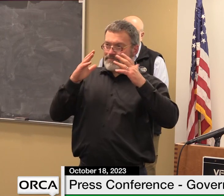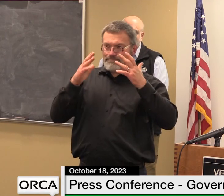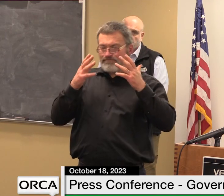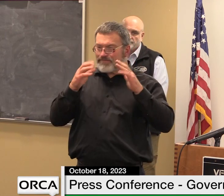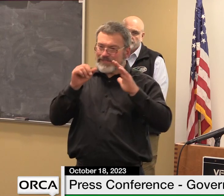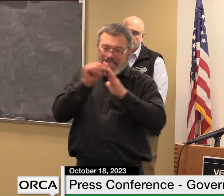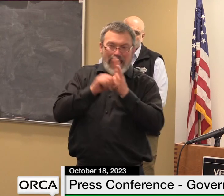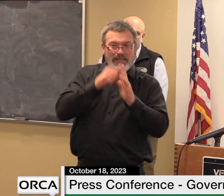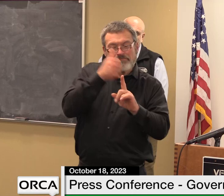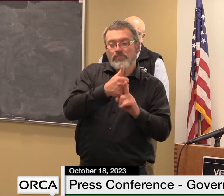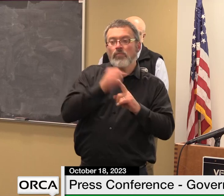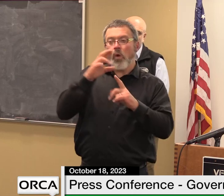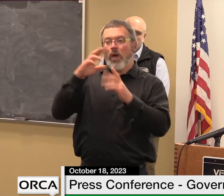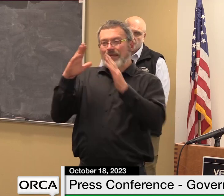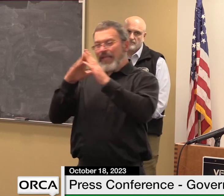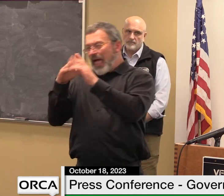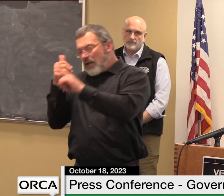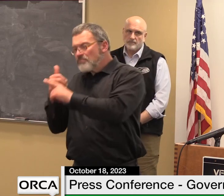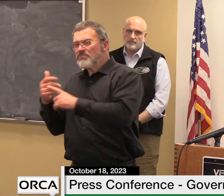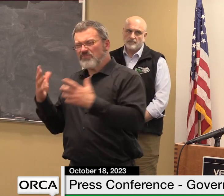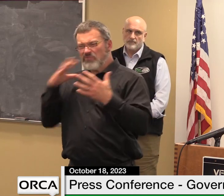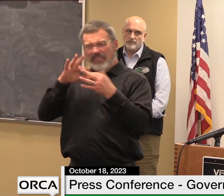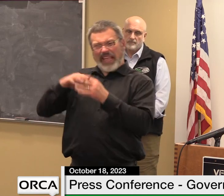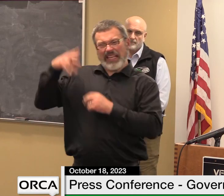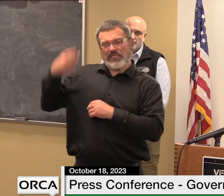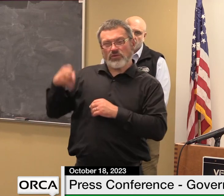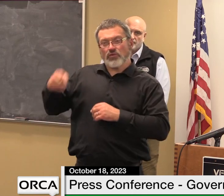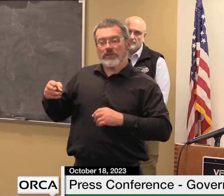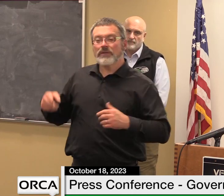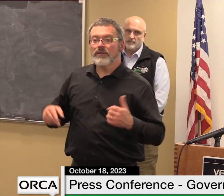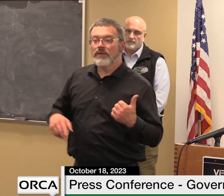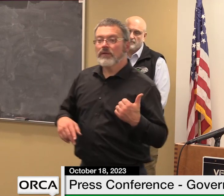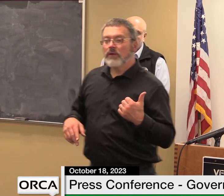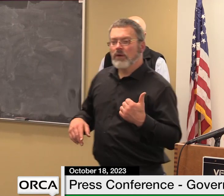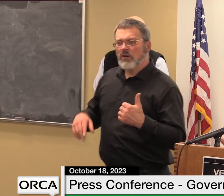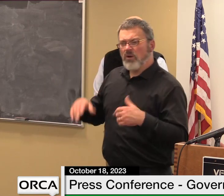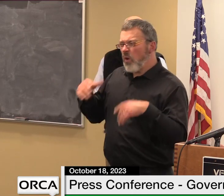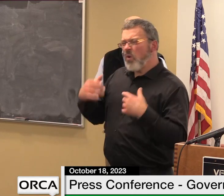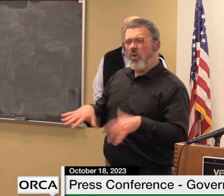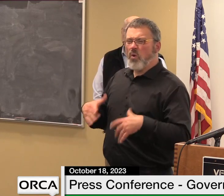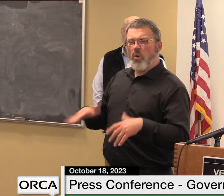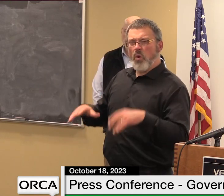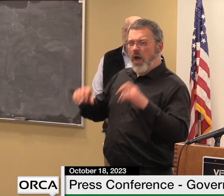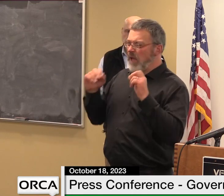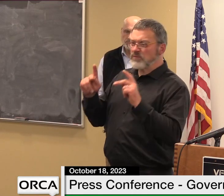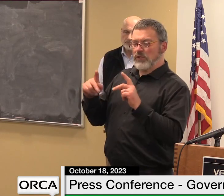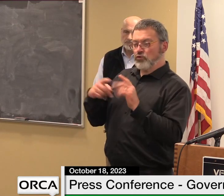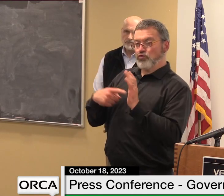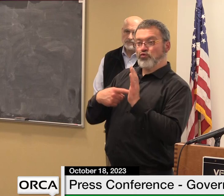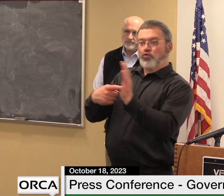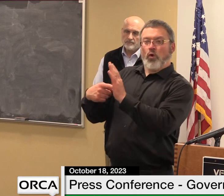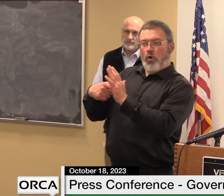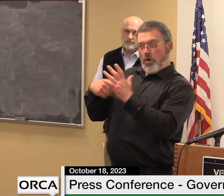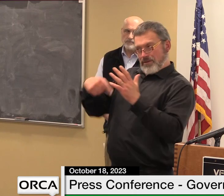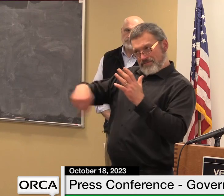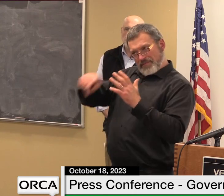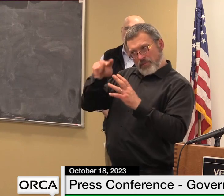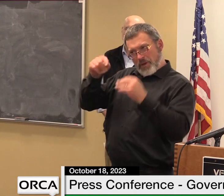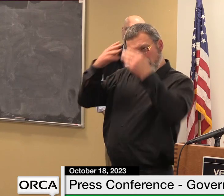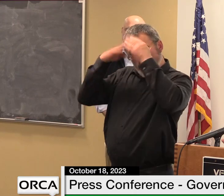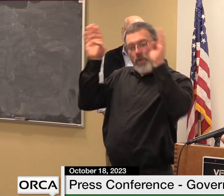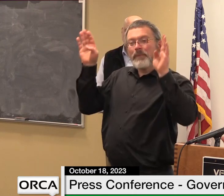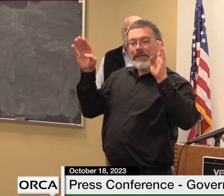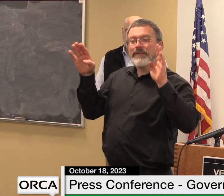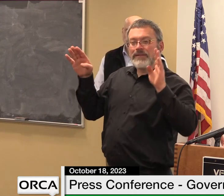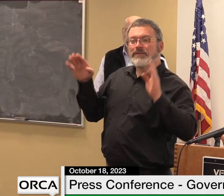this historical month? Yeah, I mean, this is an opportunity for us to showcase our openness, our willing